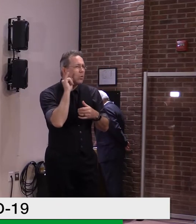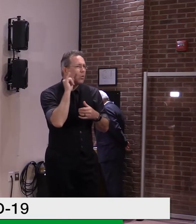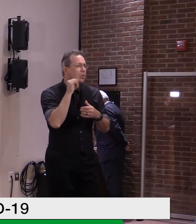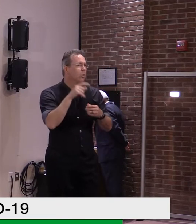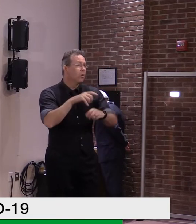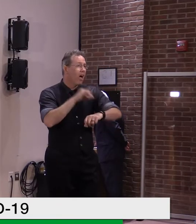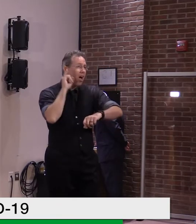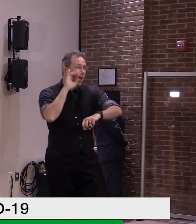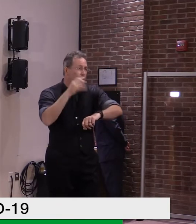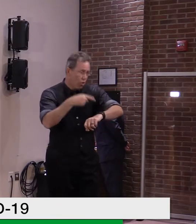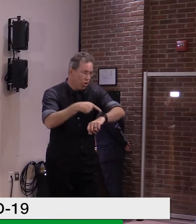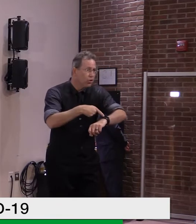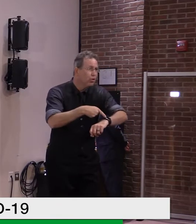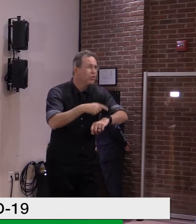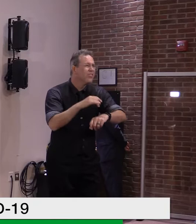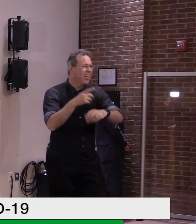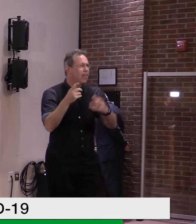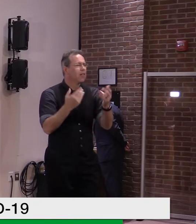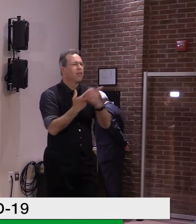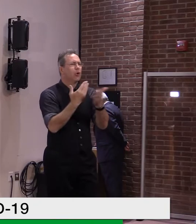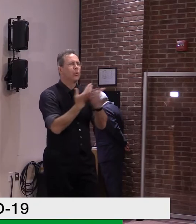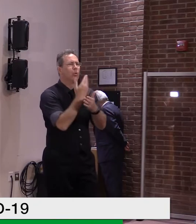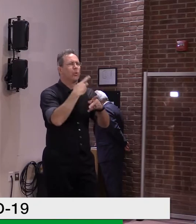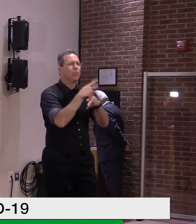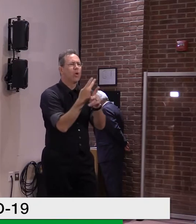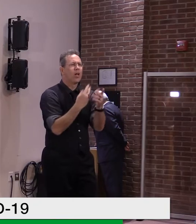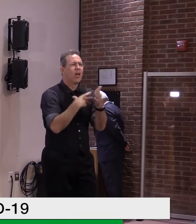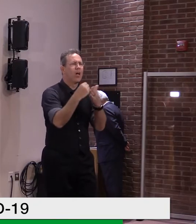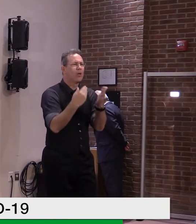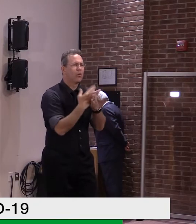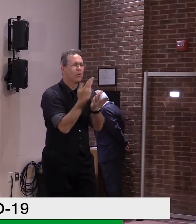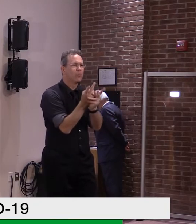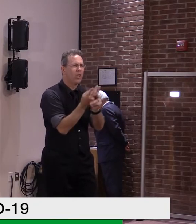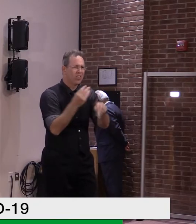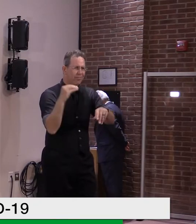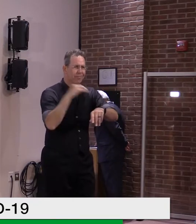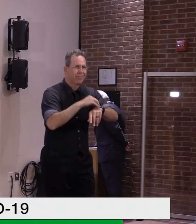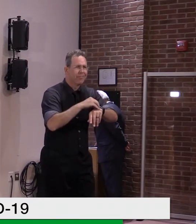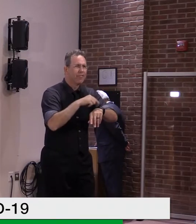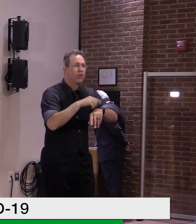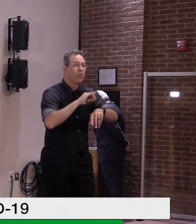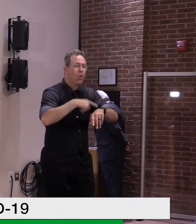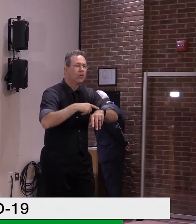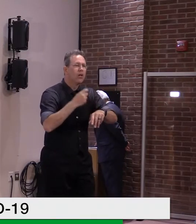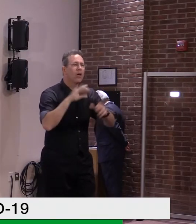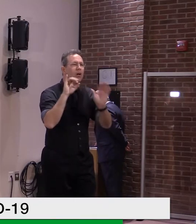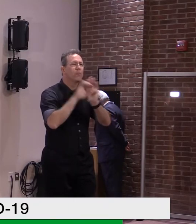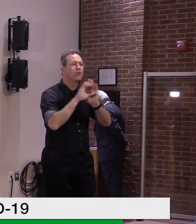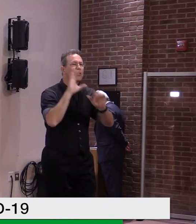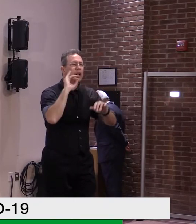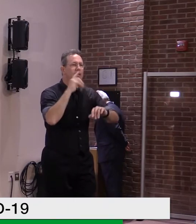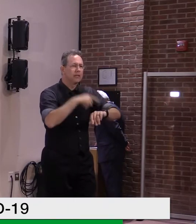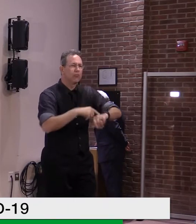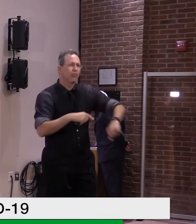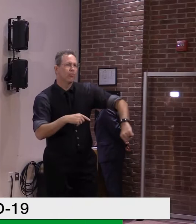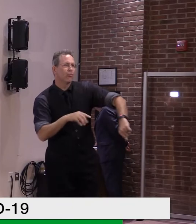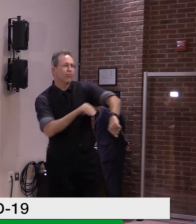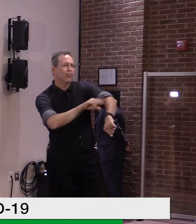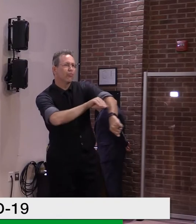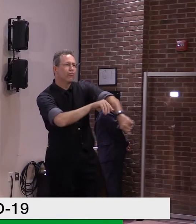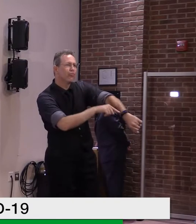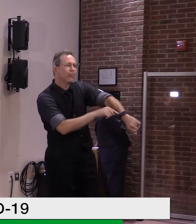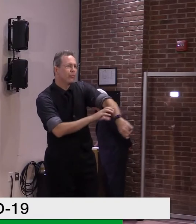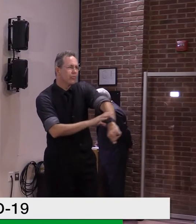it's geared more towards the younger generations, but I wondered, especially with your initiatives to attract younger